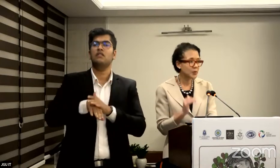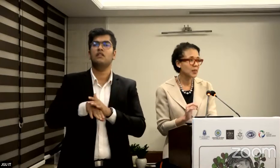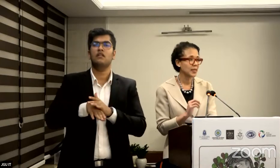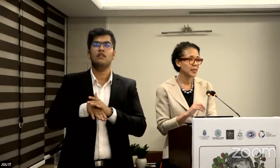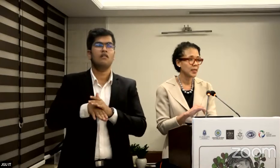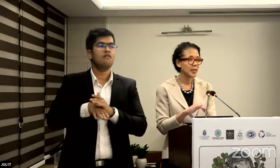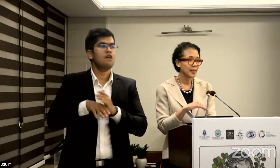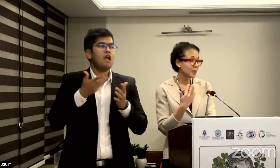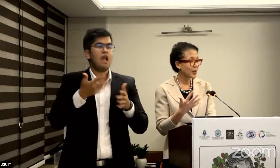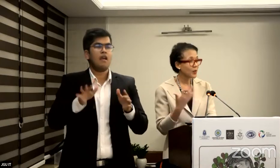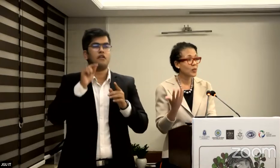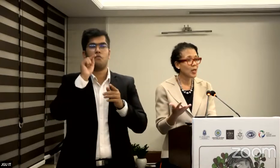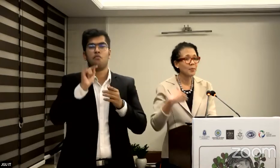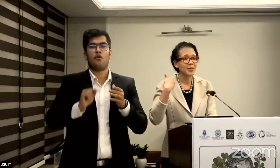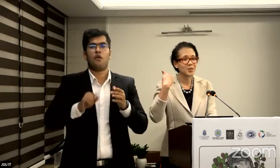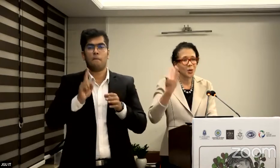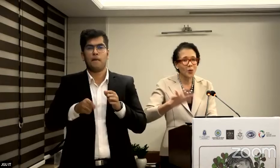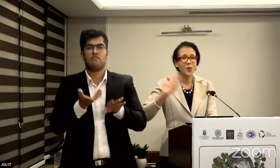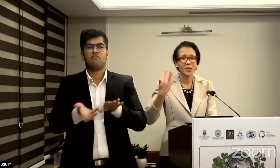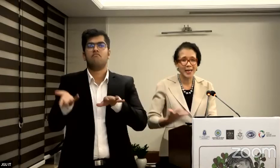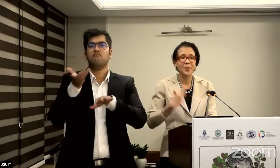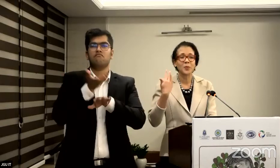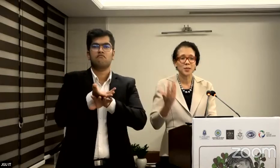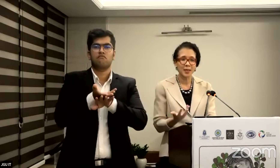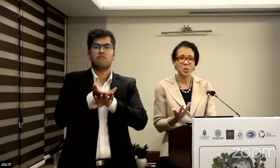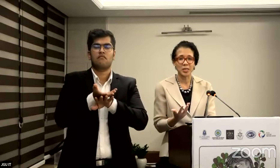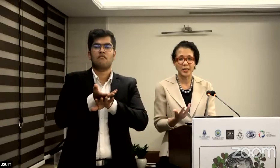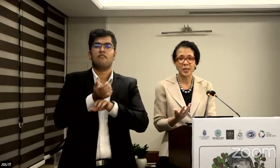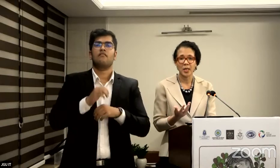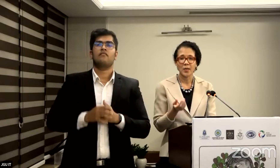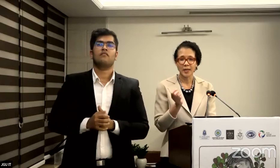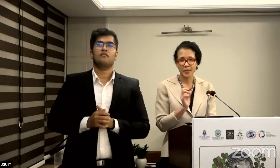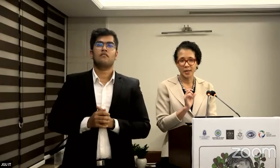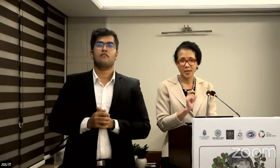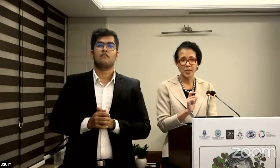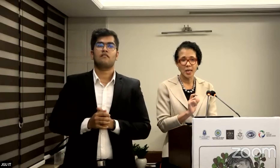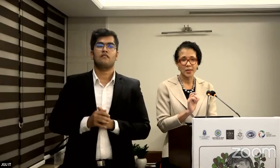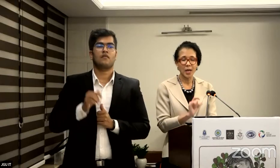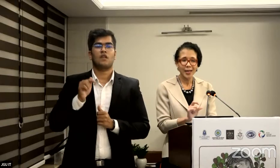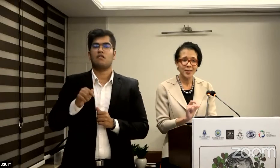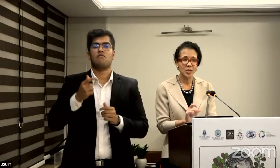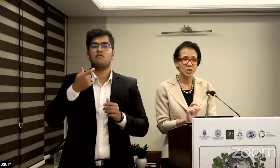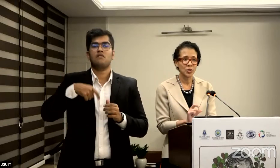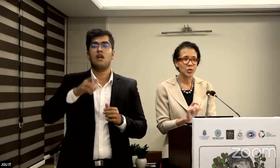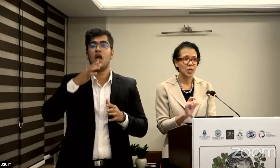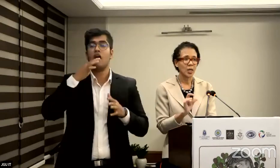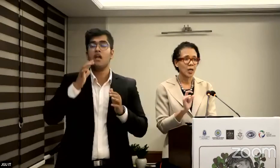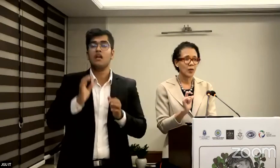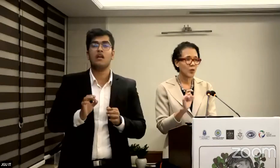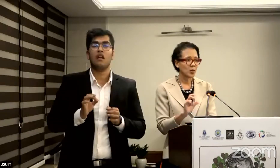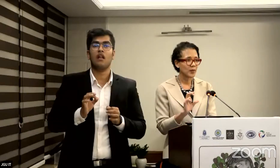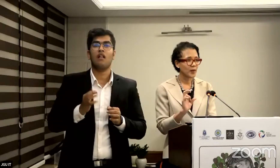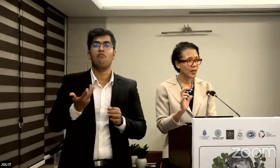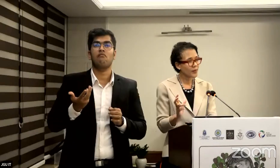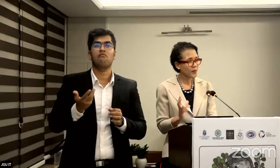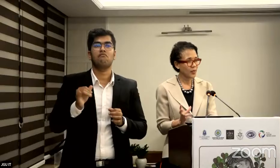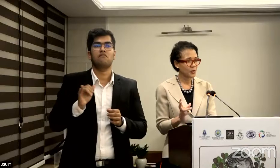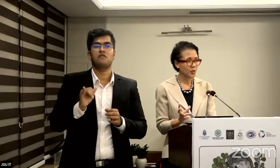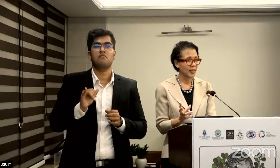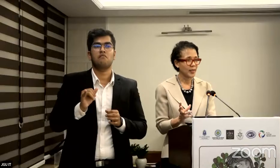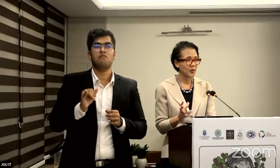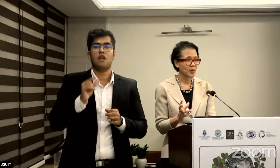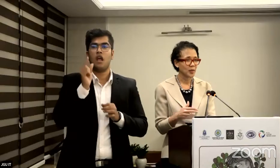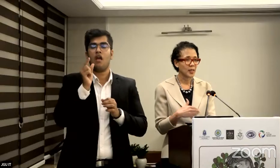presumption, literally, and as a matter of law, it must overcome a presumption that it does not constitute a form of